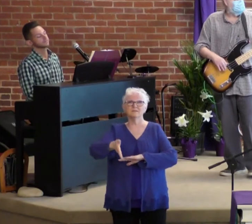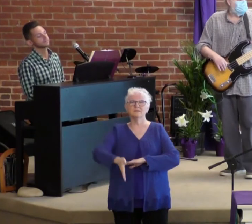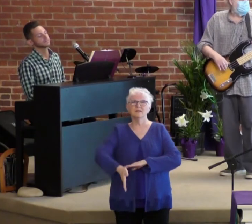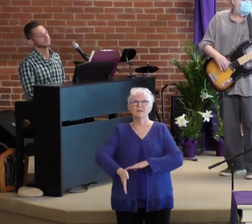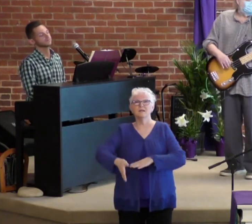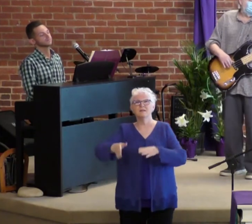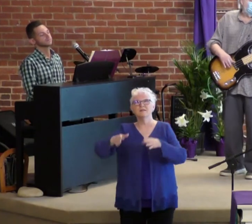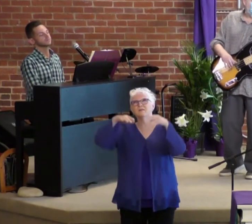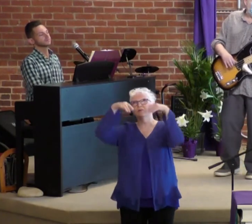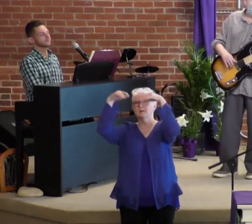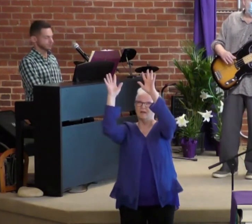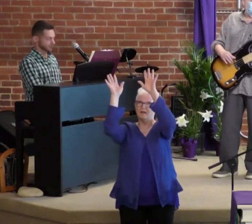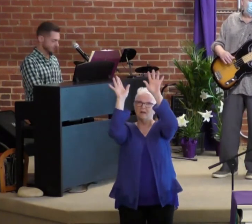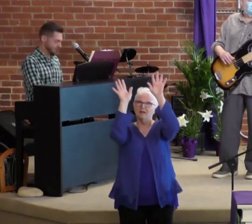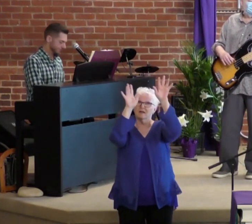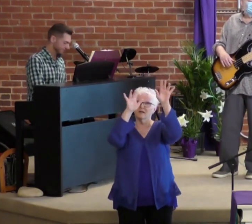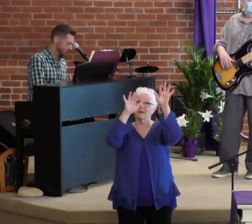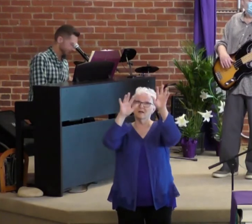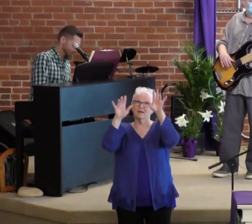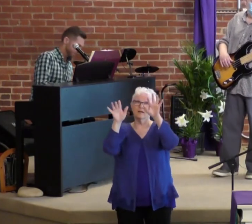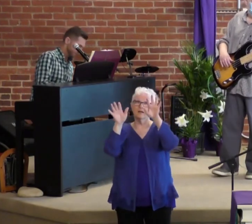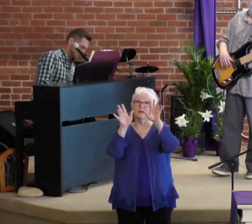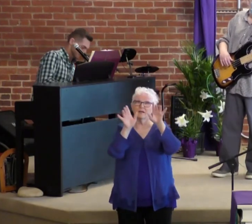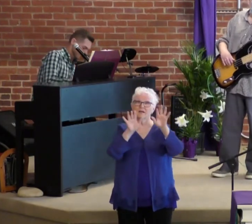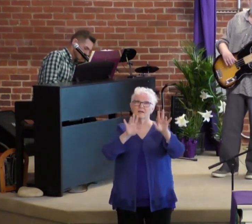after the